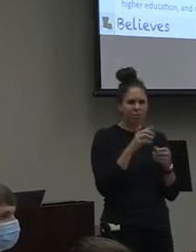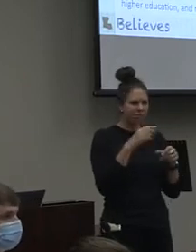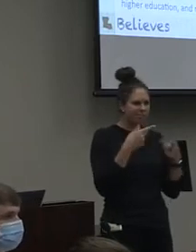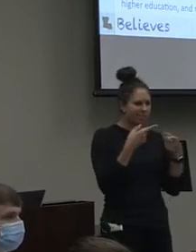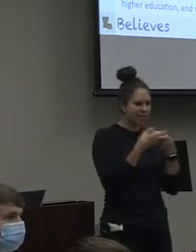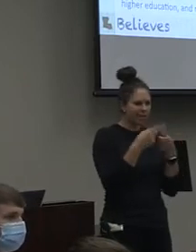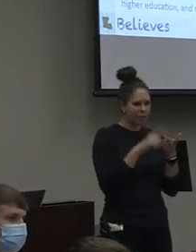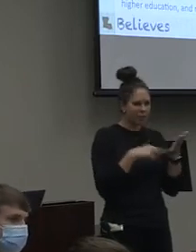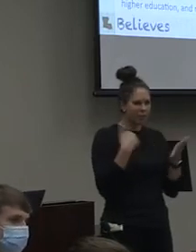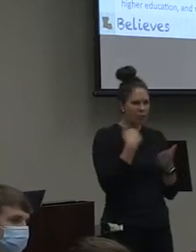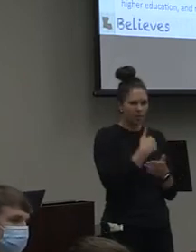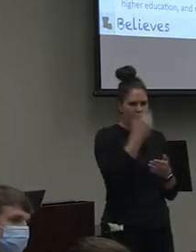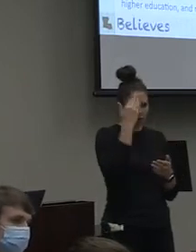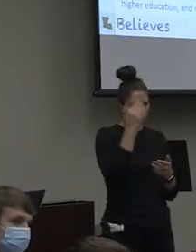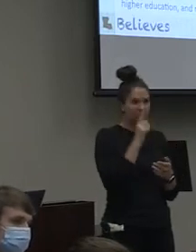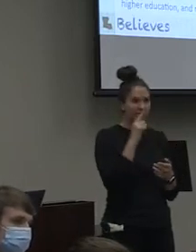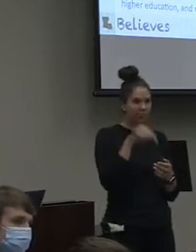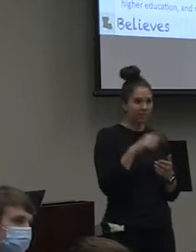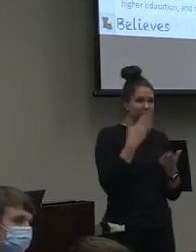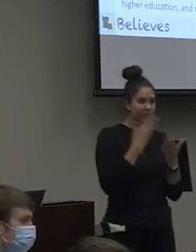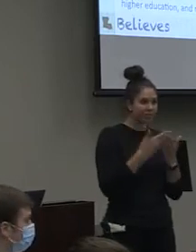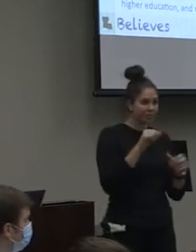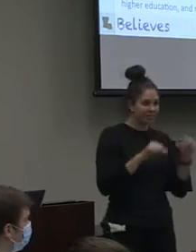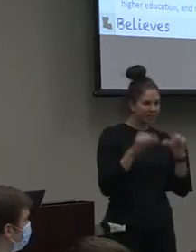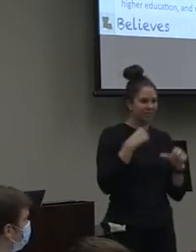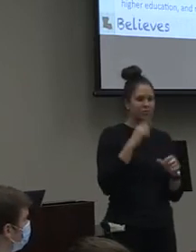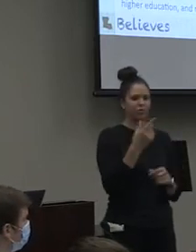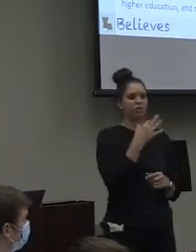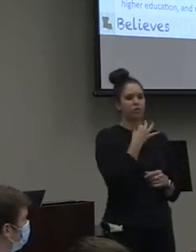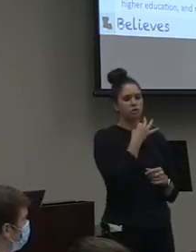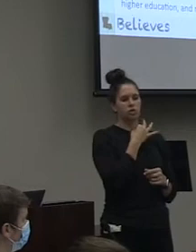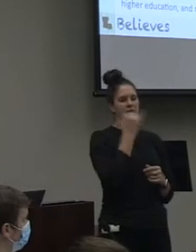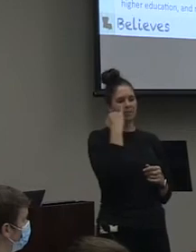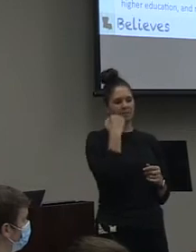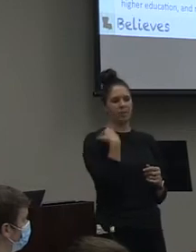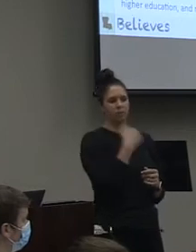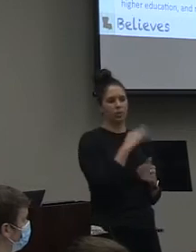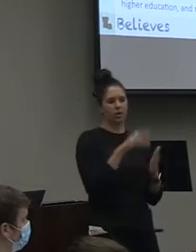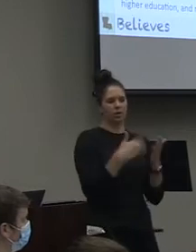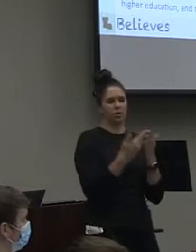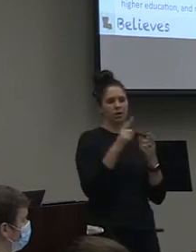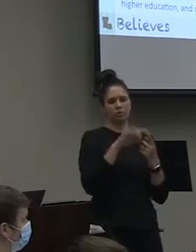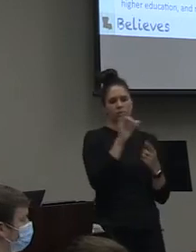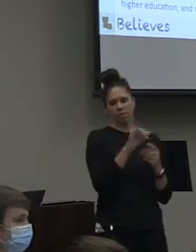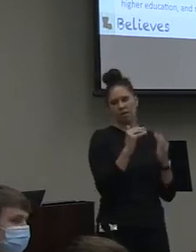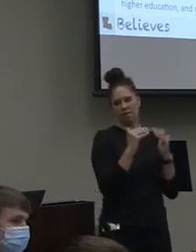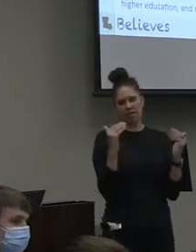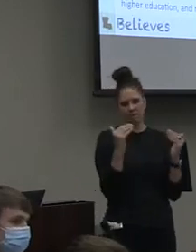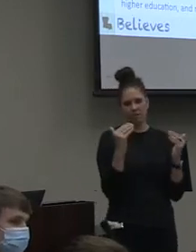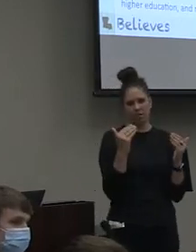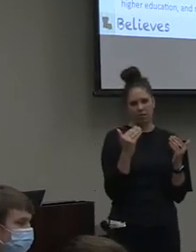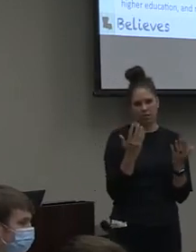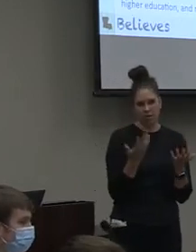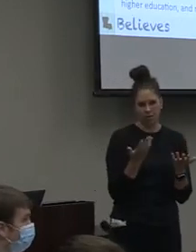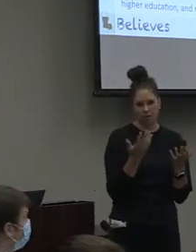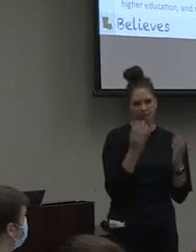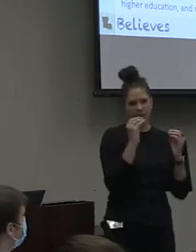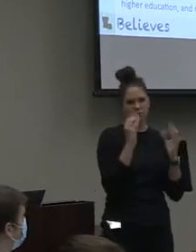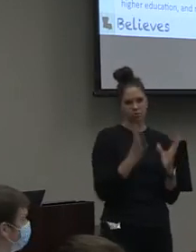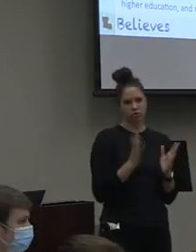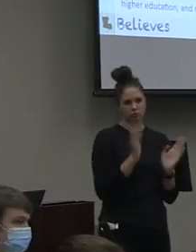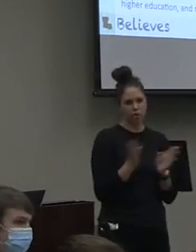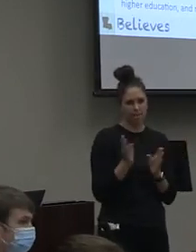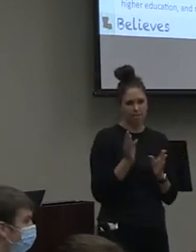know is good science. So I was just curious if we had gotten like to that level of teacher